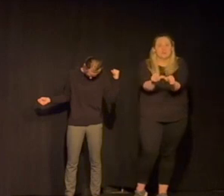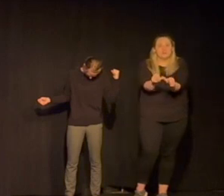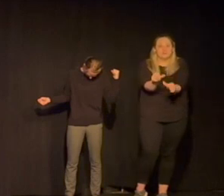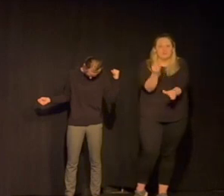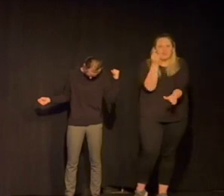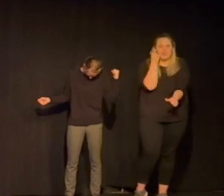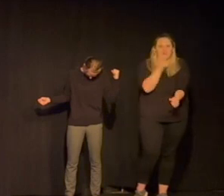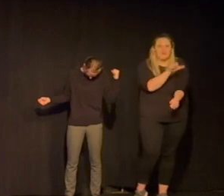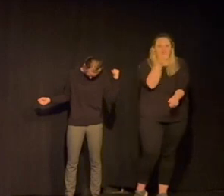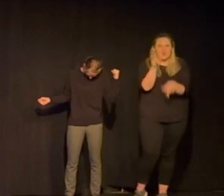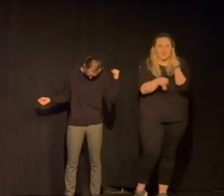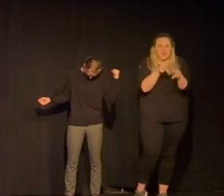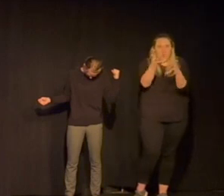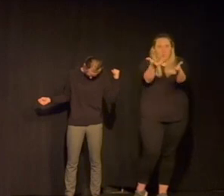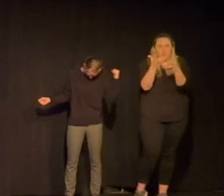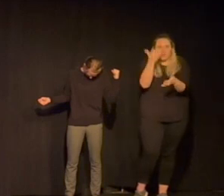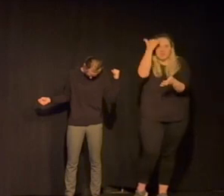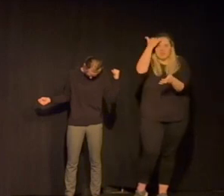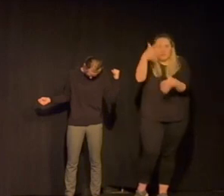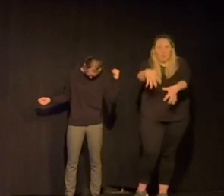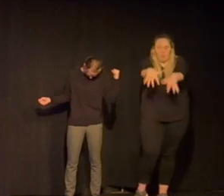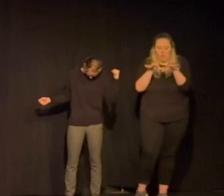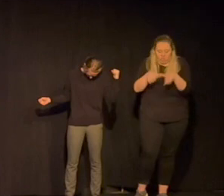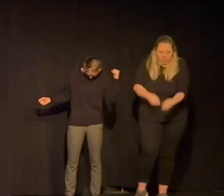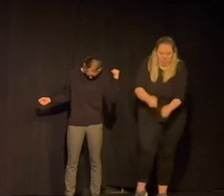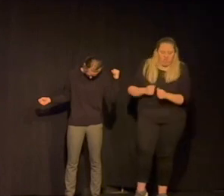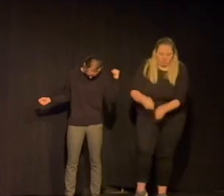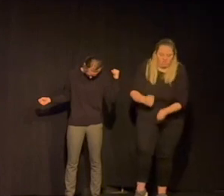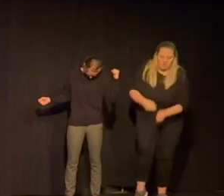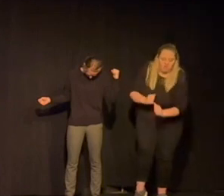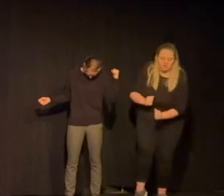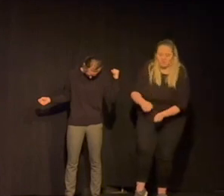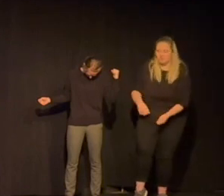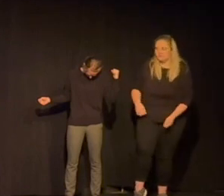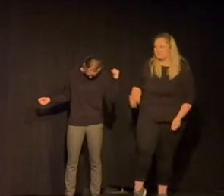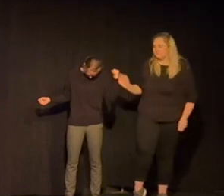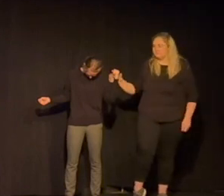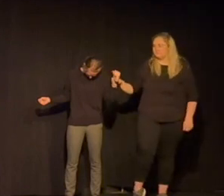Let the others unearth your corpse if they want to know so bad.